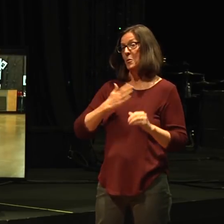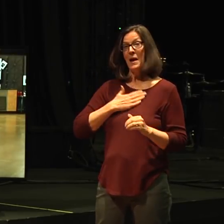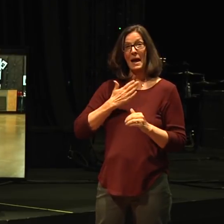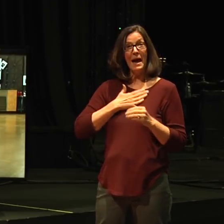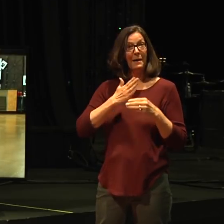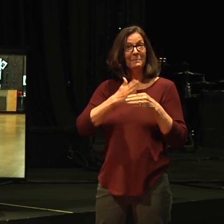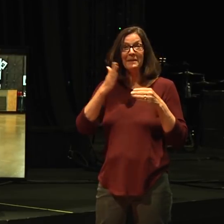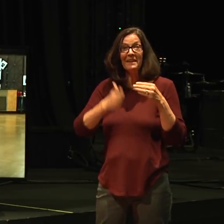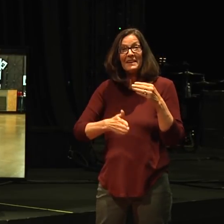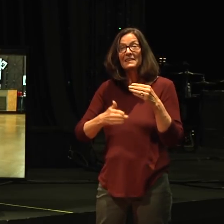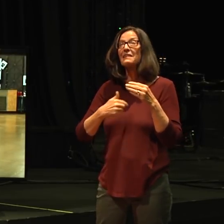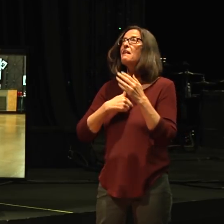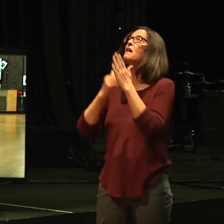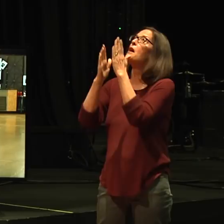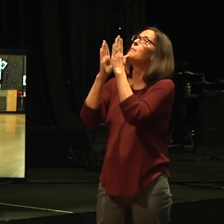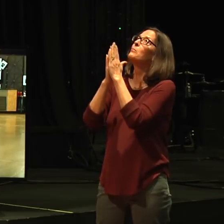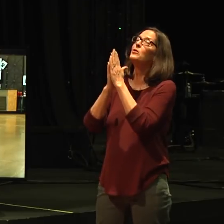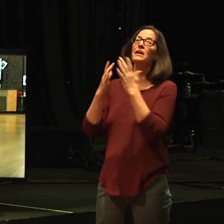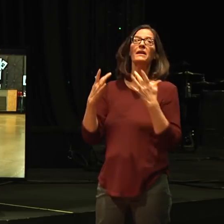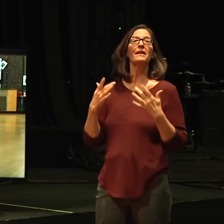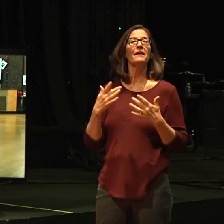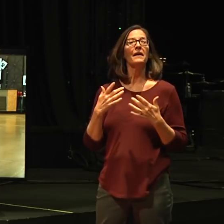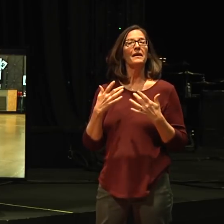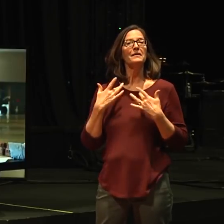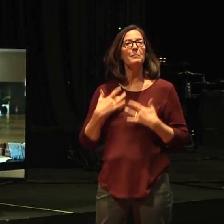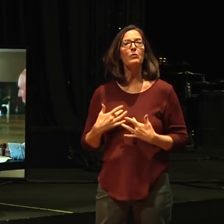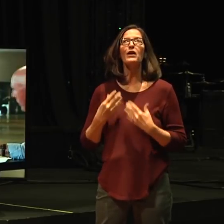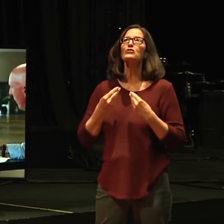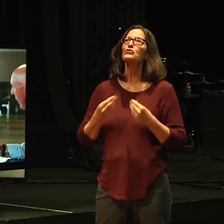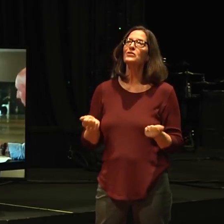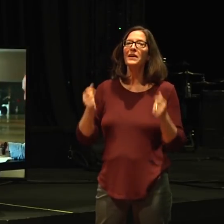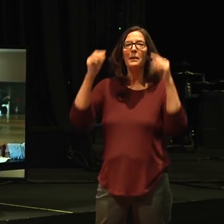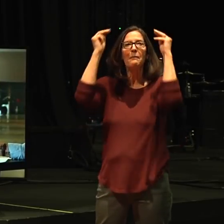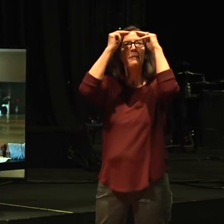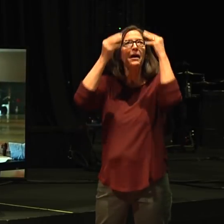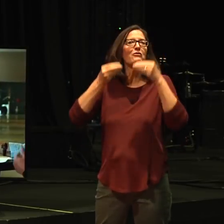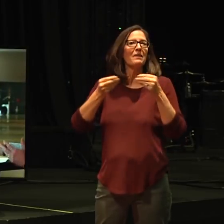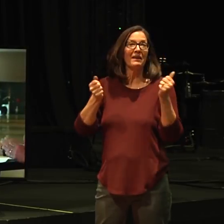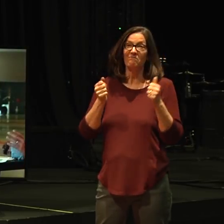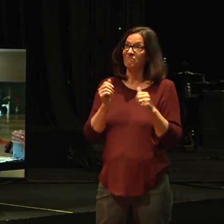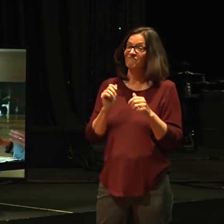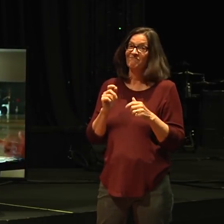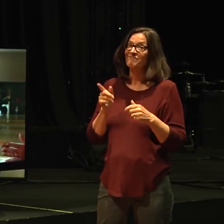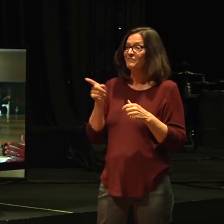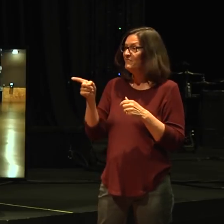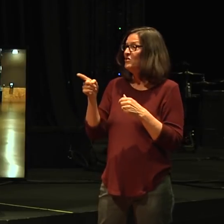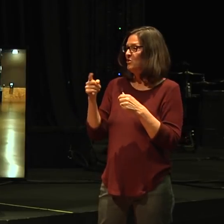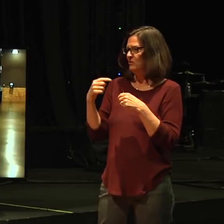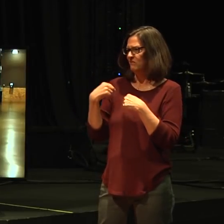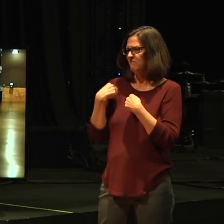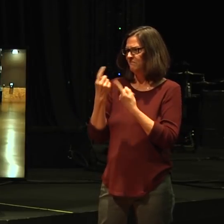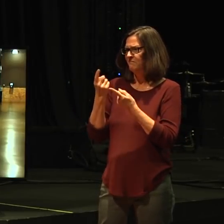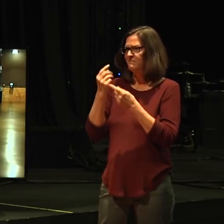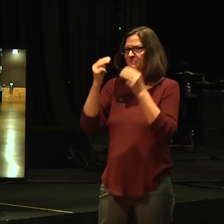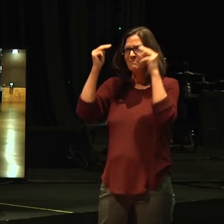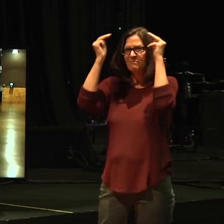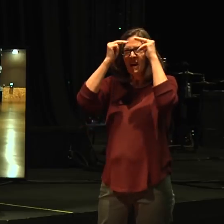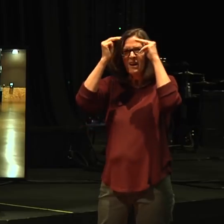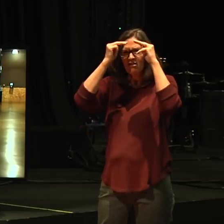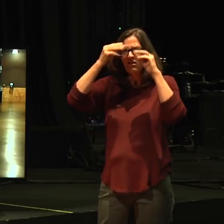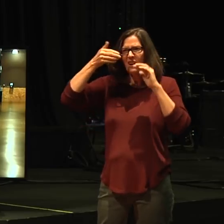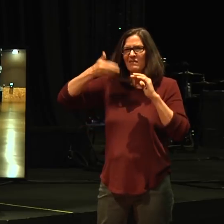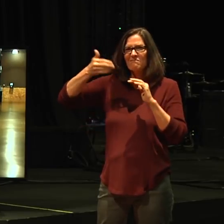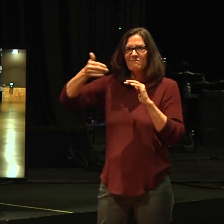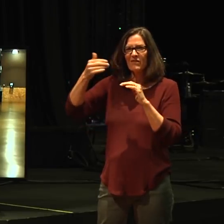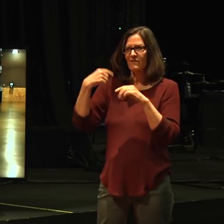the storm went away and my depression went away. I don't have migraines anymore. I mean, Right. you've had a cluster migraine like